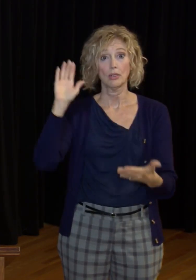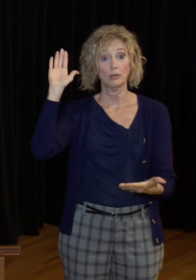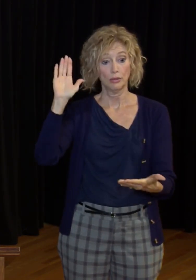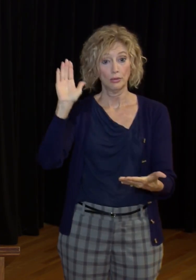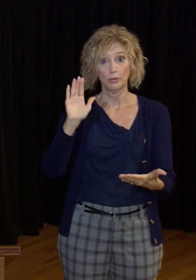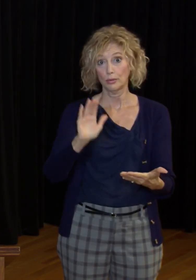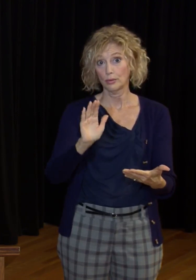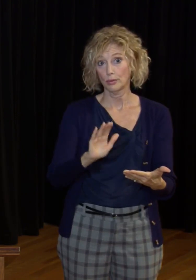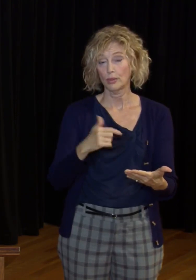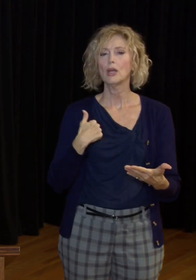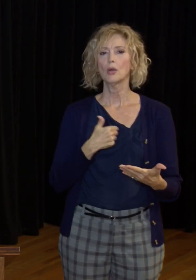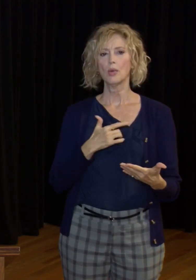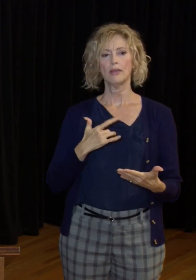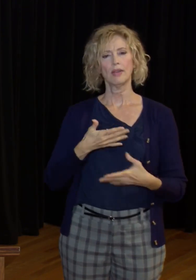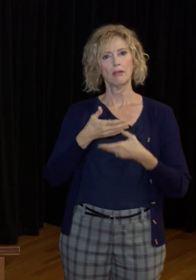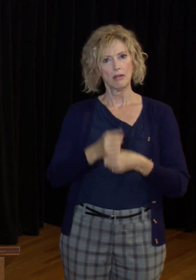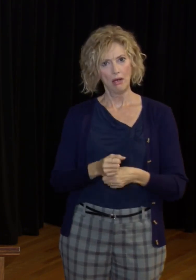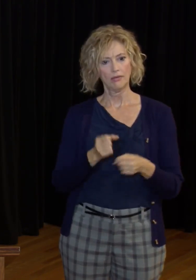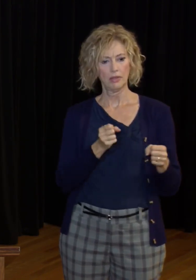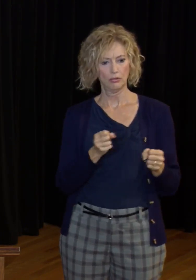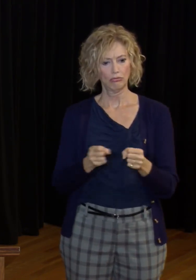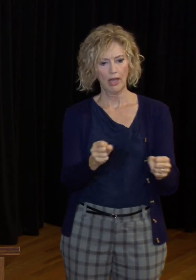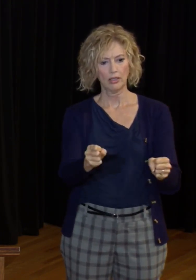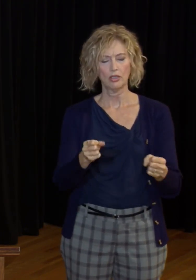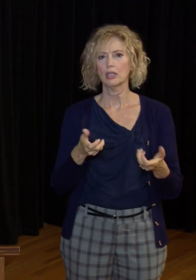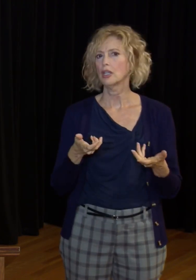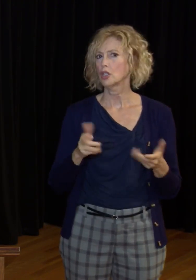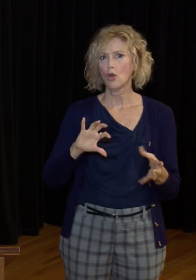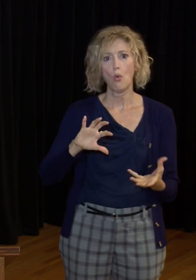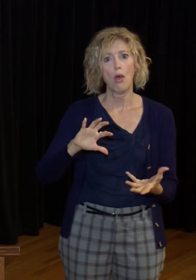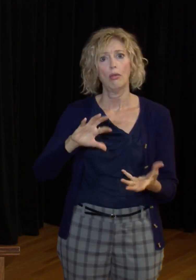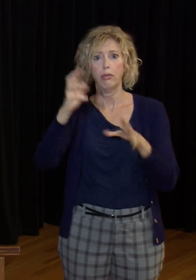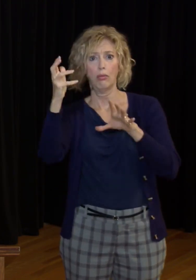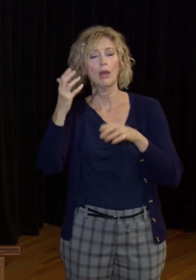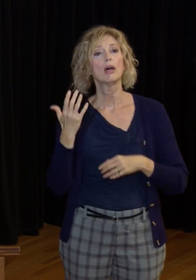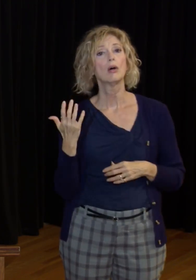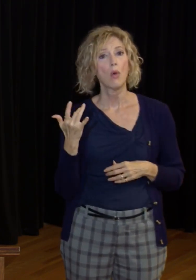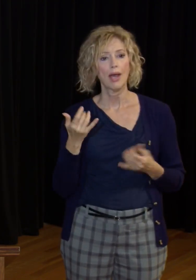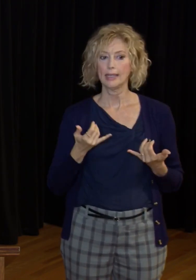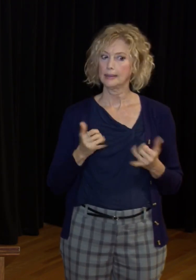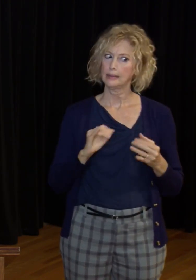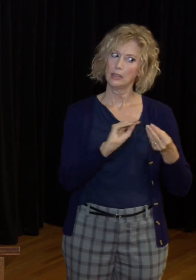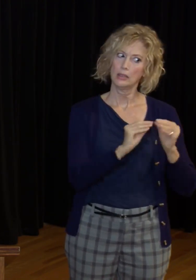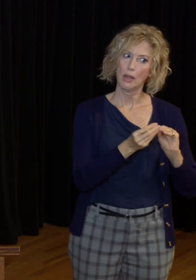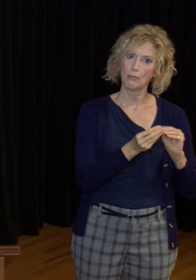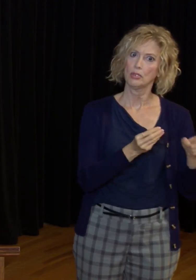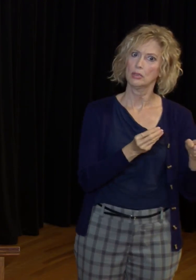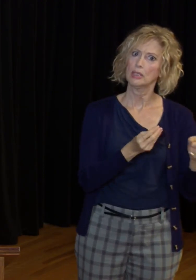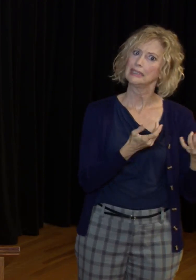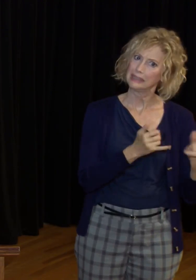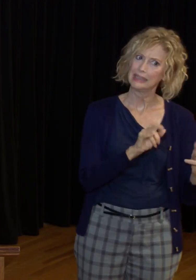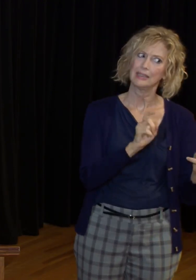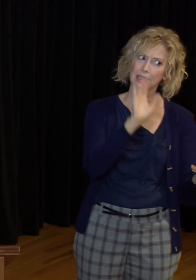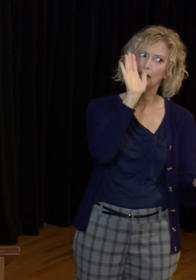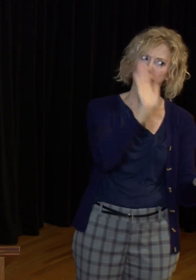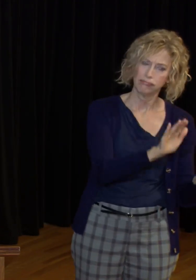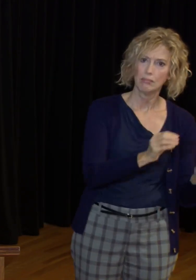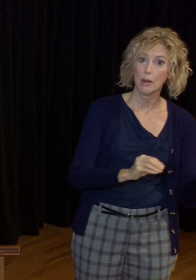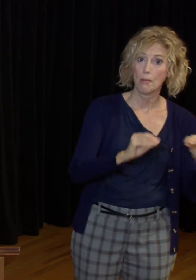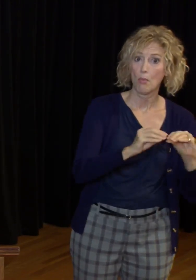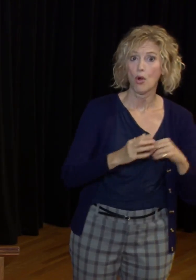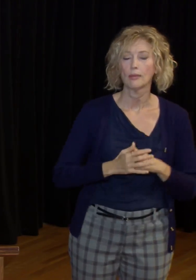so we're confident in this strategy, and we don't want to disrupt that strategy because we still have numbers we want to see come down.